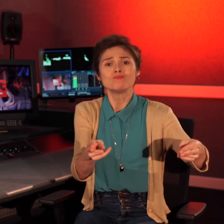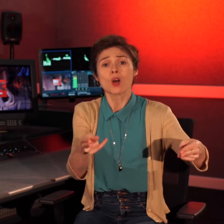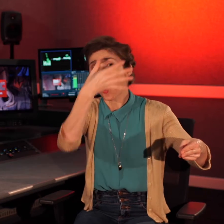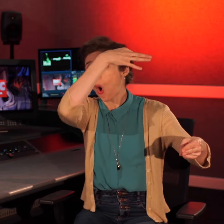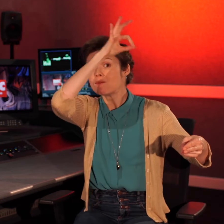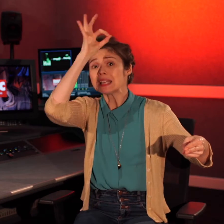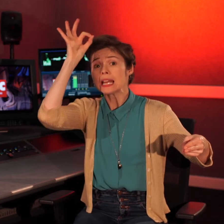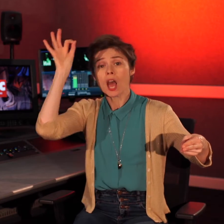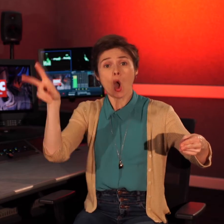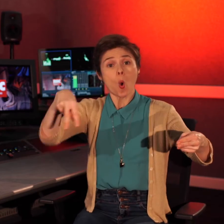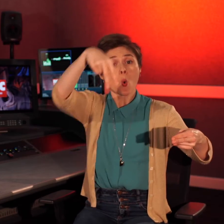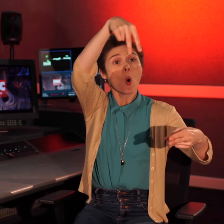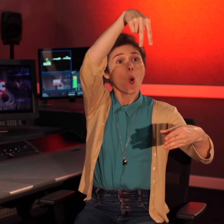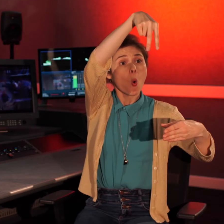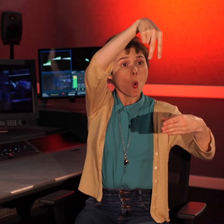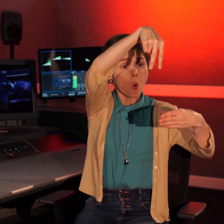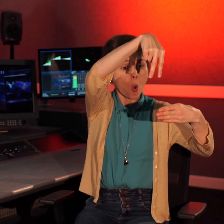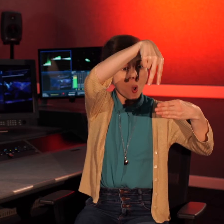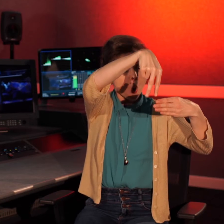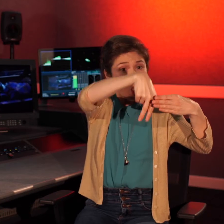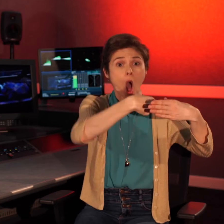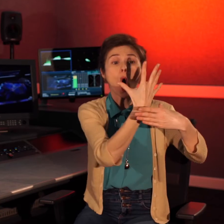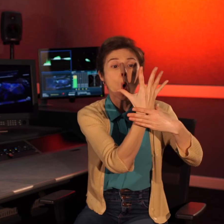She is found drowned in a river.